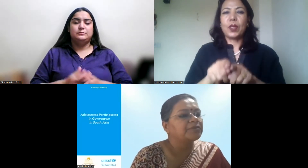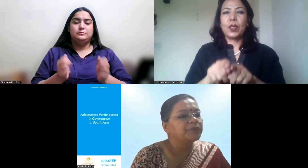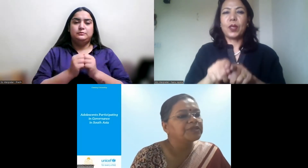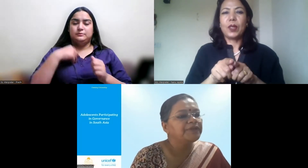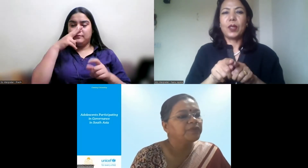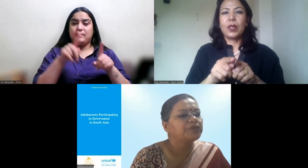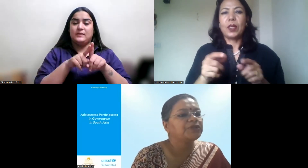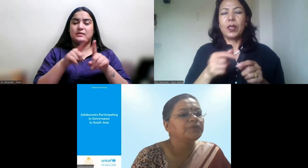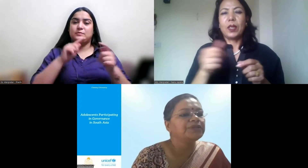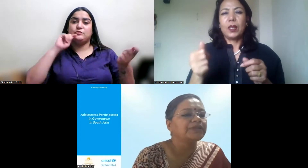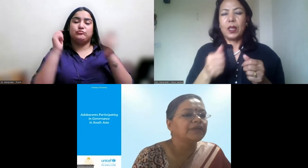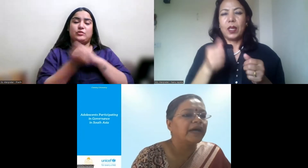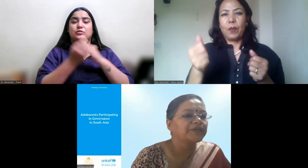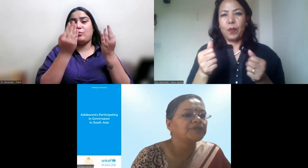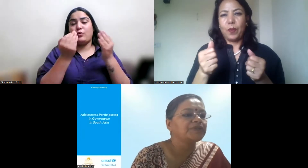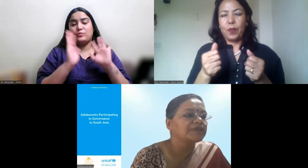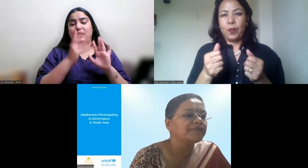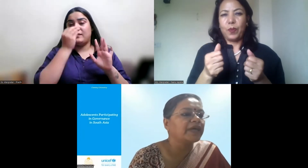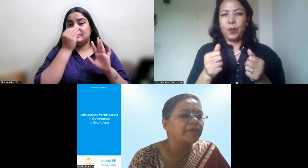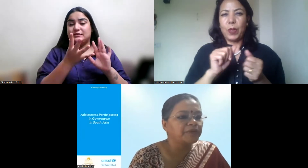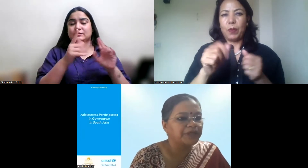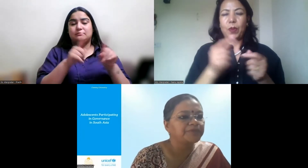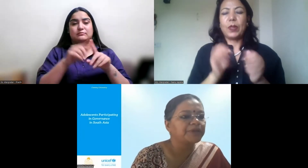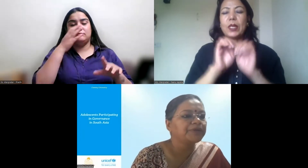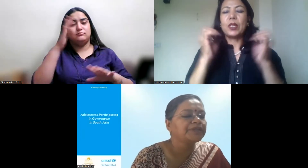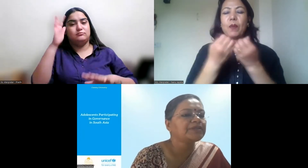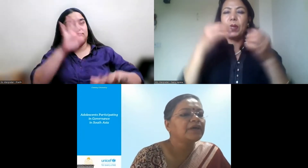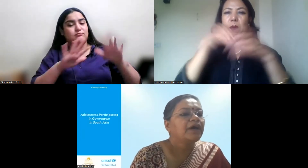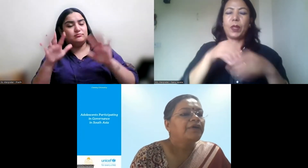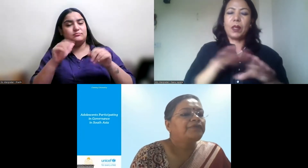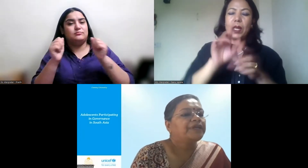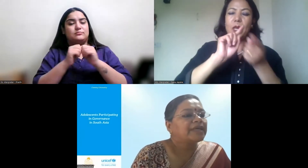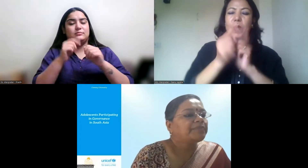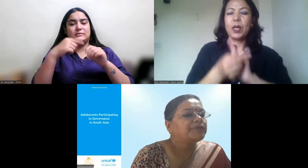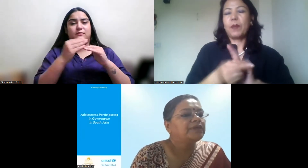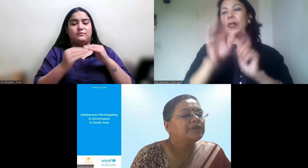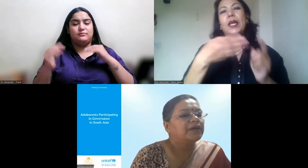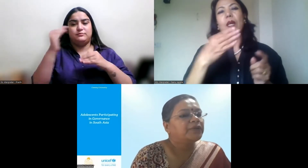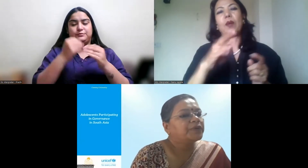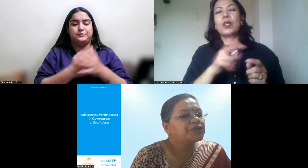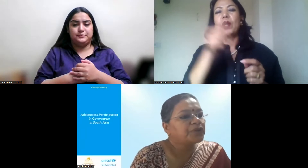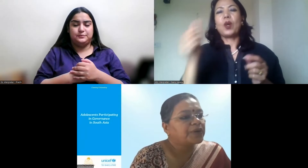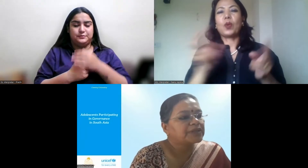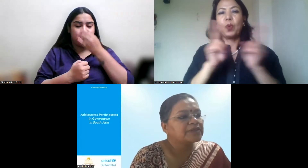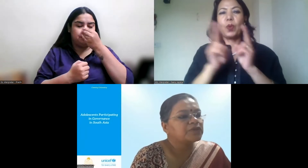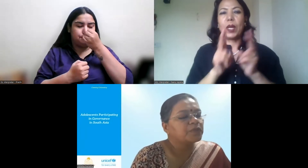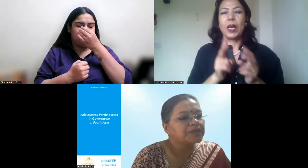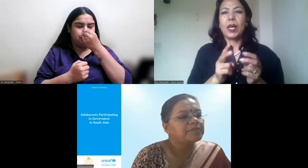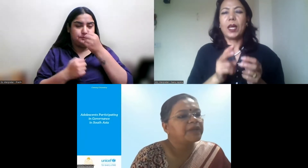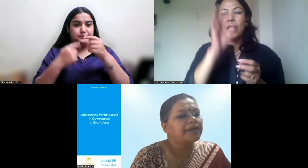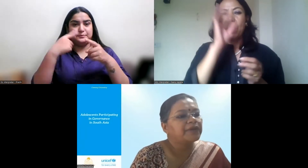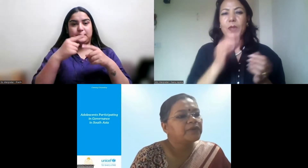in the community, which included actions on civic and protection priorities. For example, they could ensure consistent